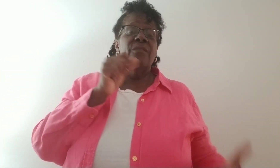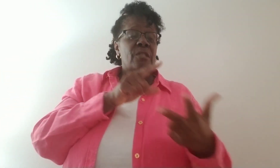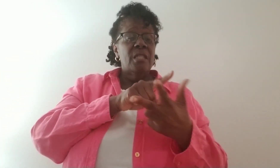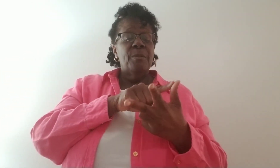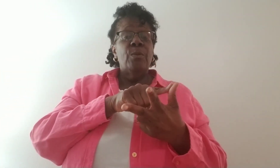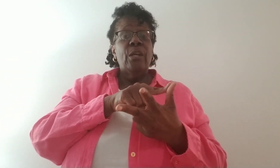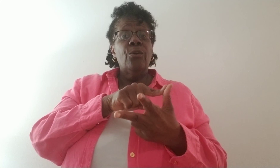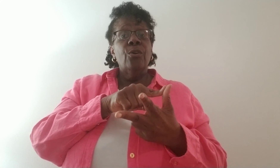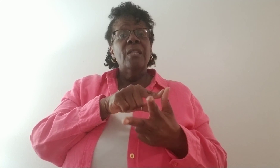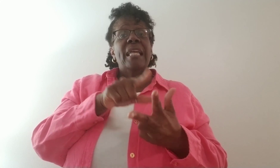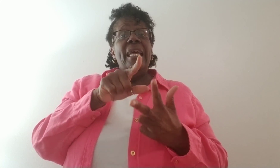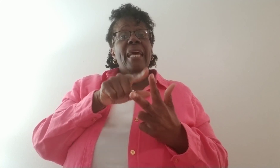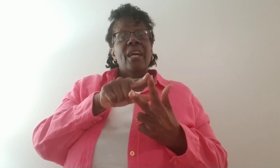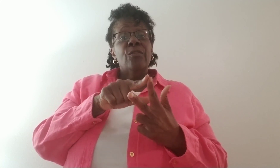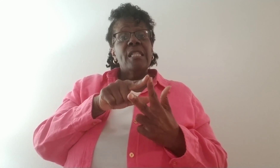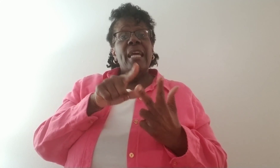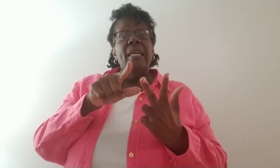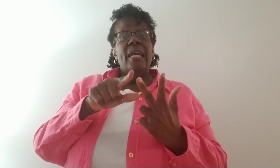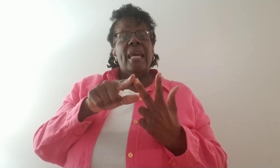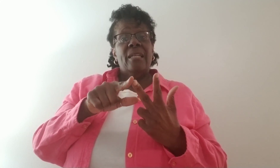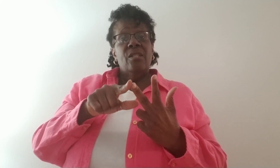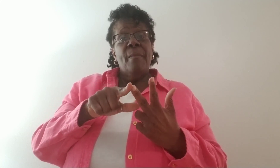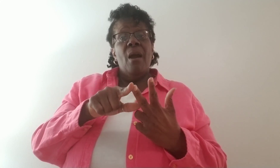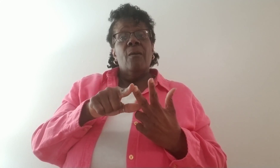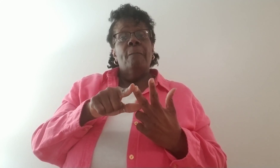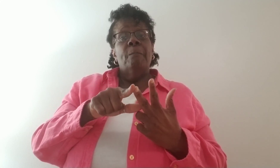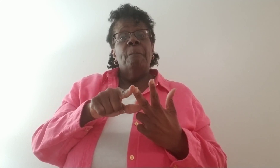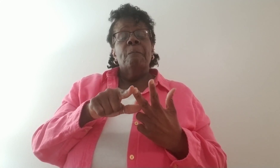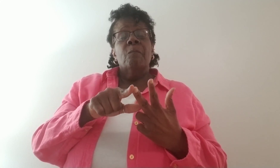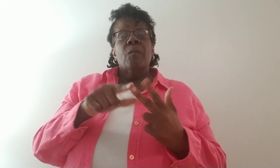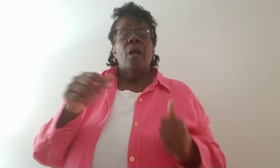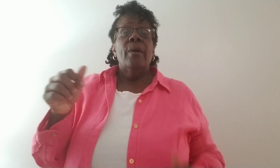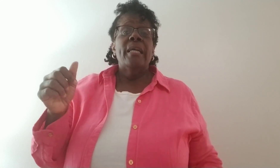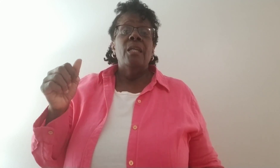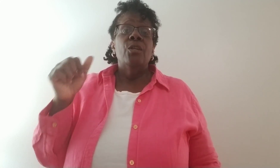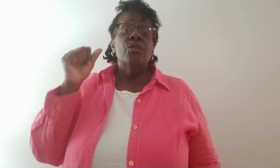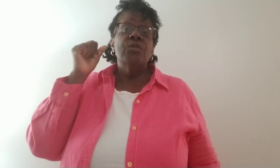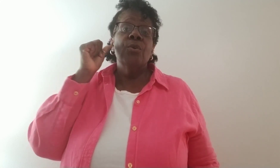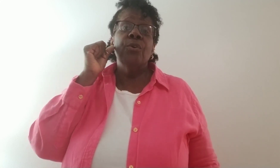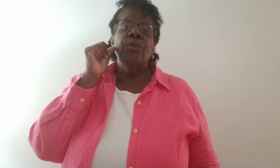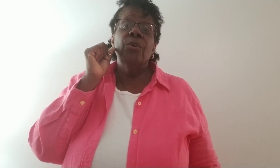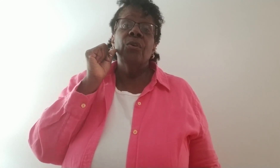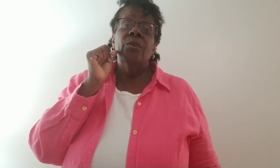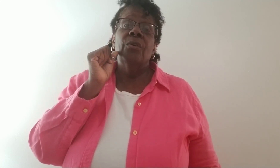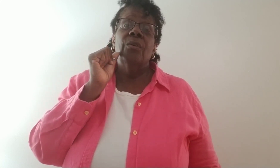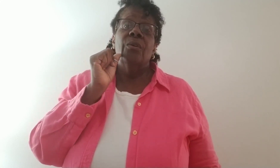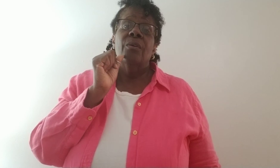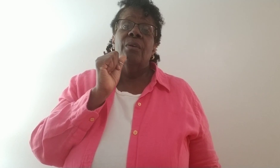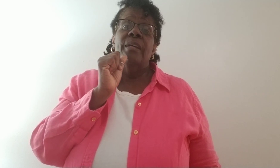differences between girl, every day, and tomorrow. All right? So girl, here,